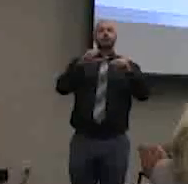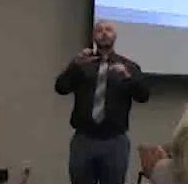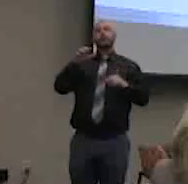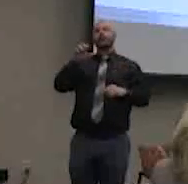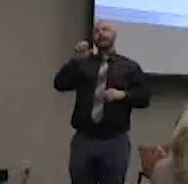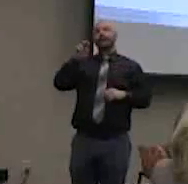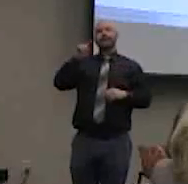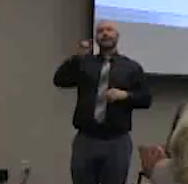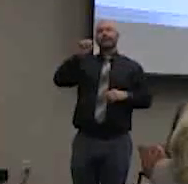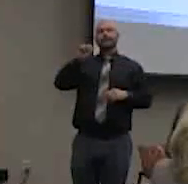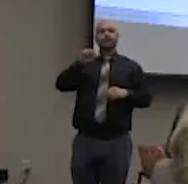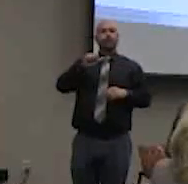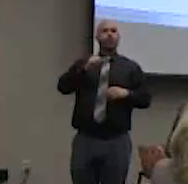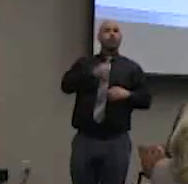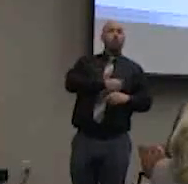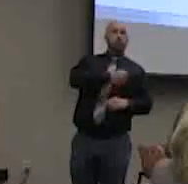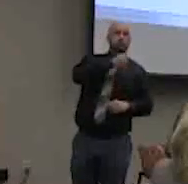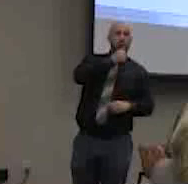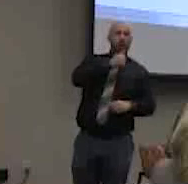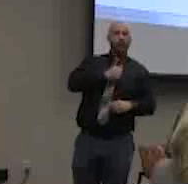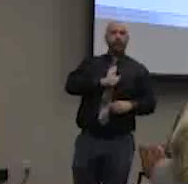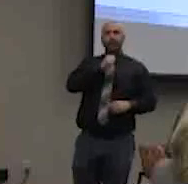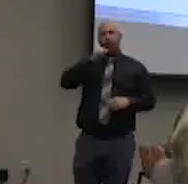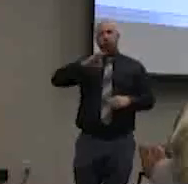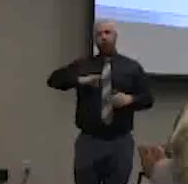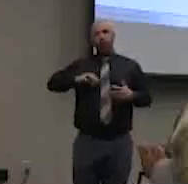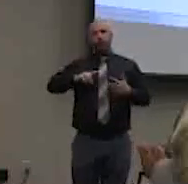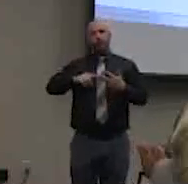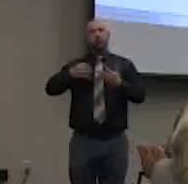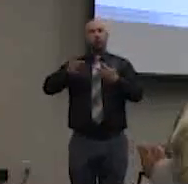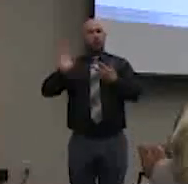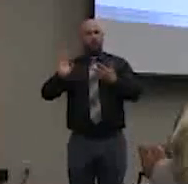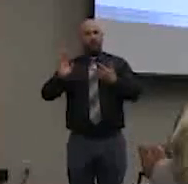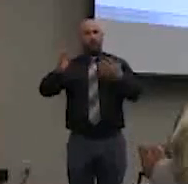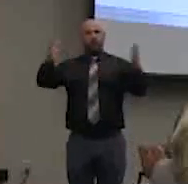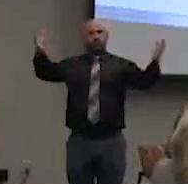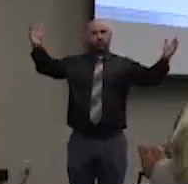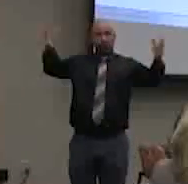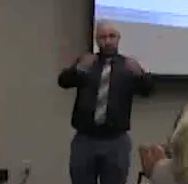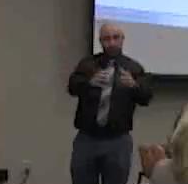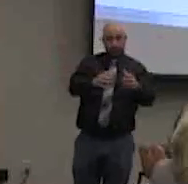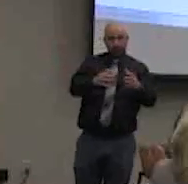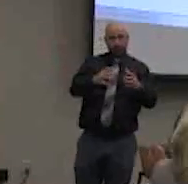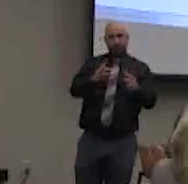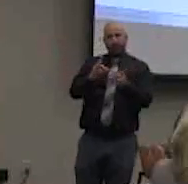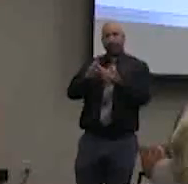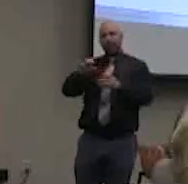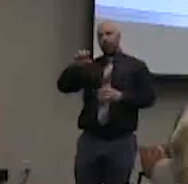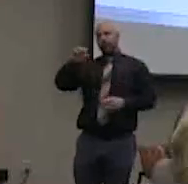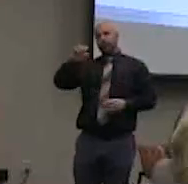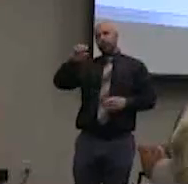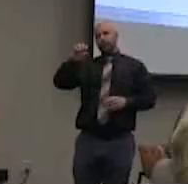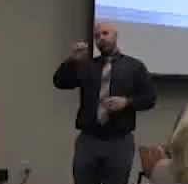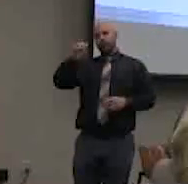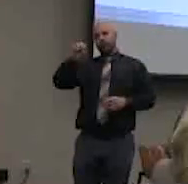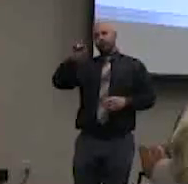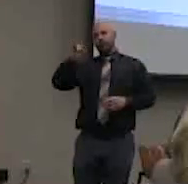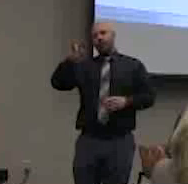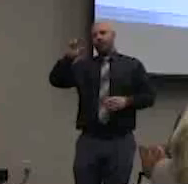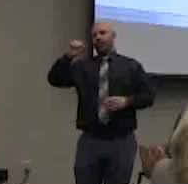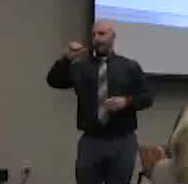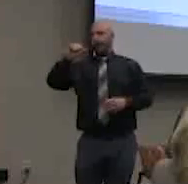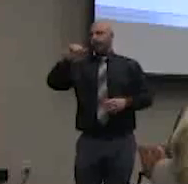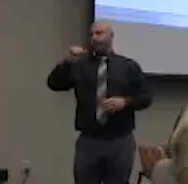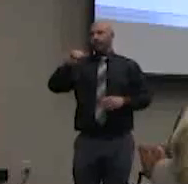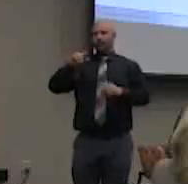bring to the table and directly connect them, for example, with Sorrentha, so that she can lean on those groups as well as she's building her four pillars out.